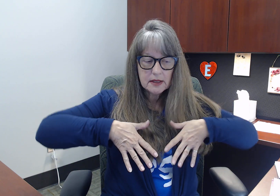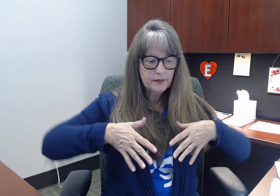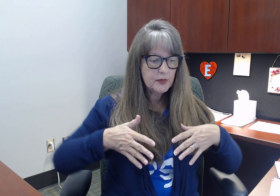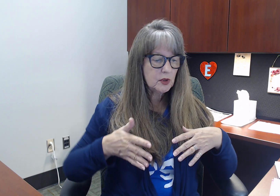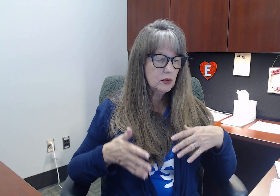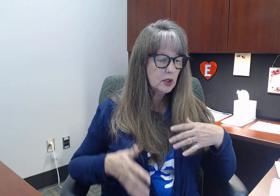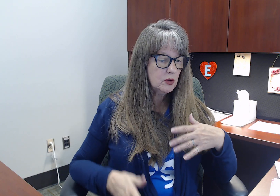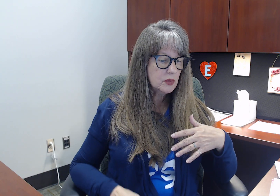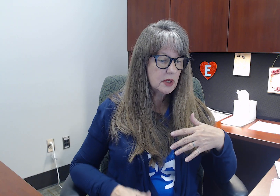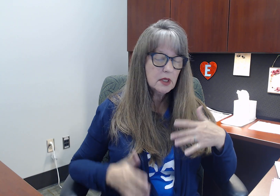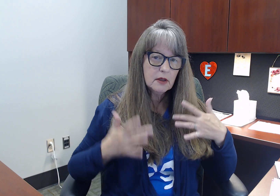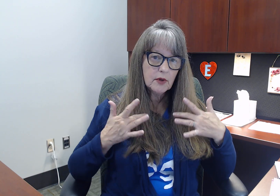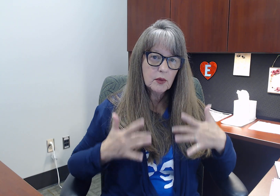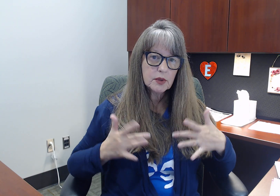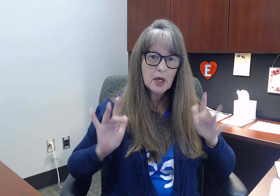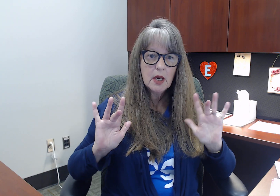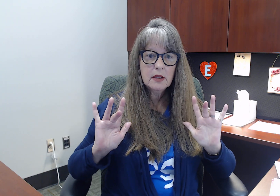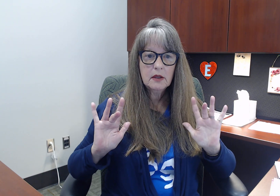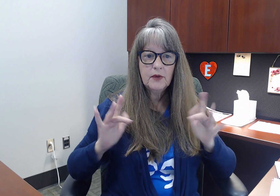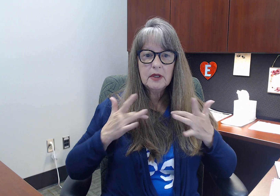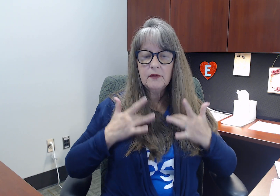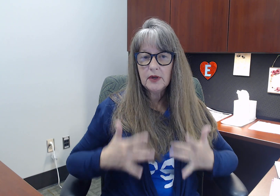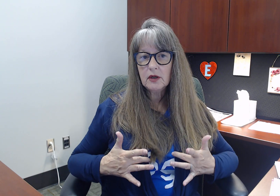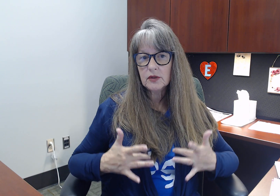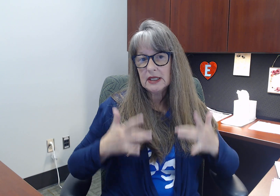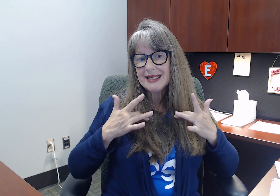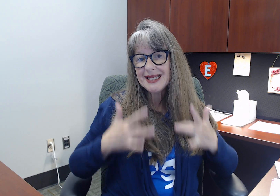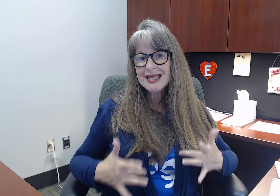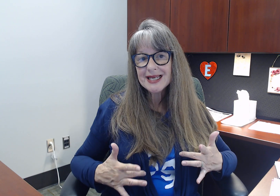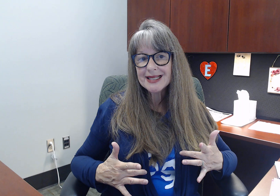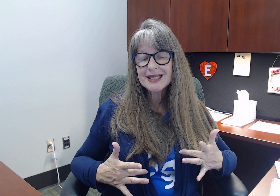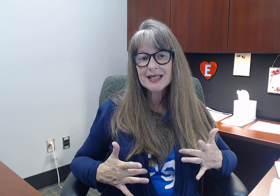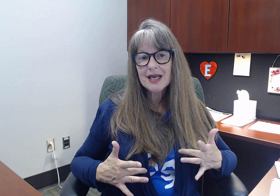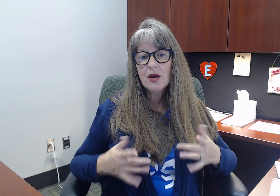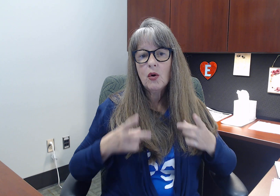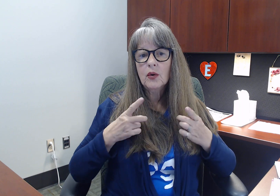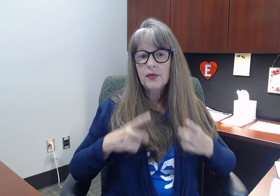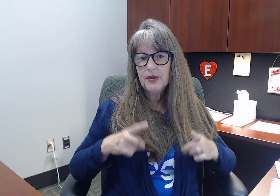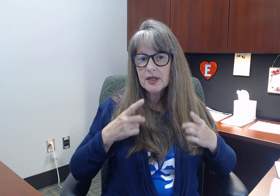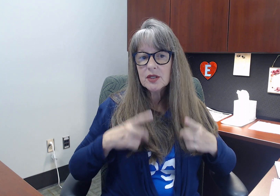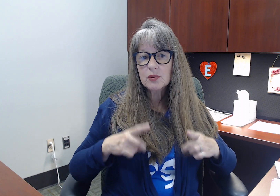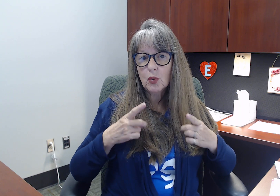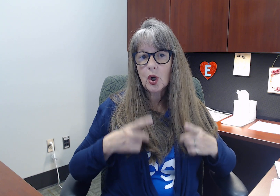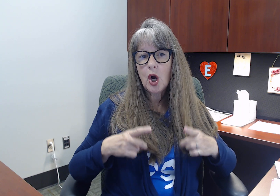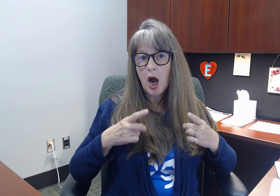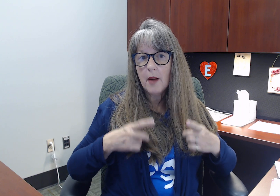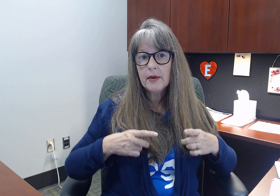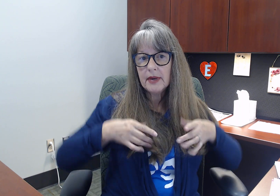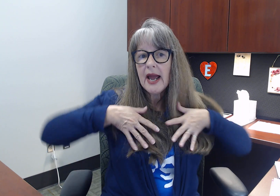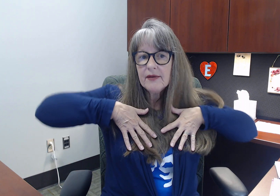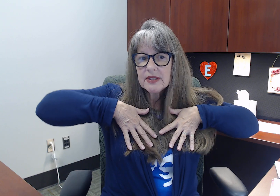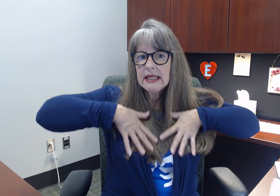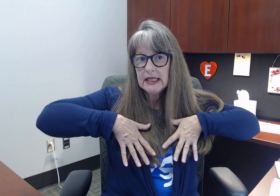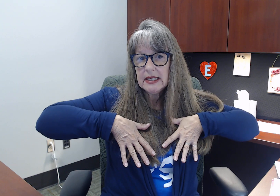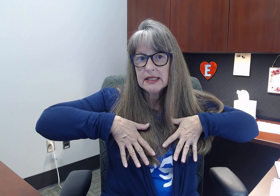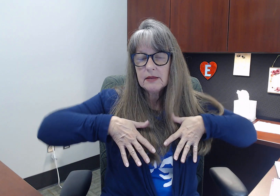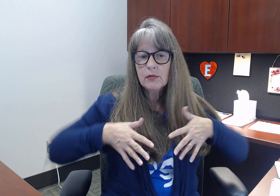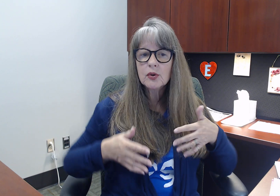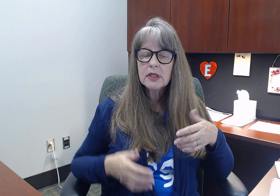So you can use any of those. The feely fingers. I see this or this more common, but I have seen this mostly